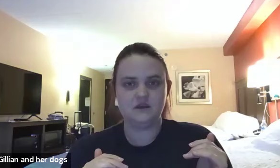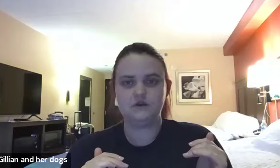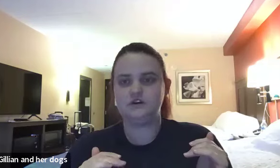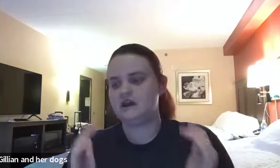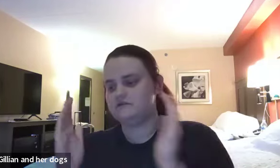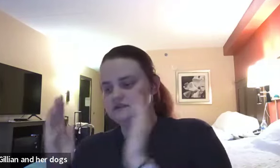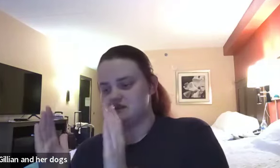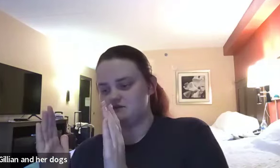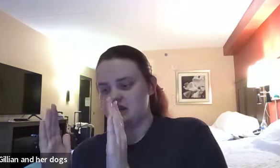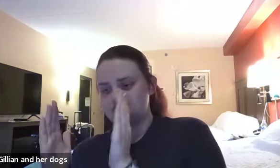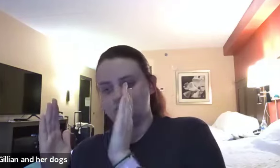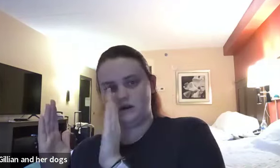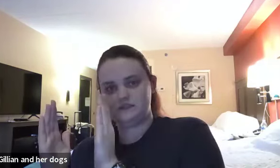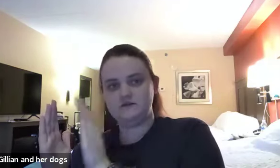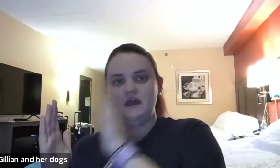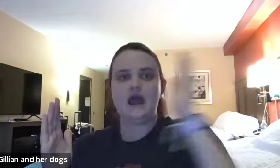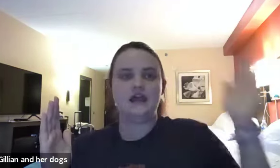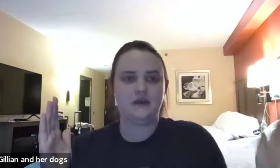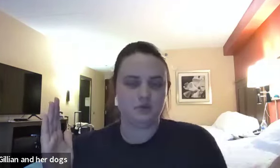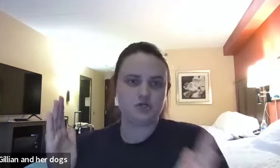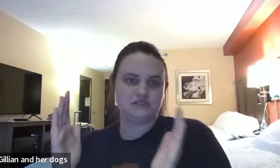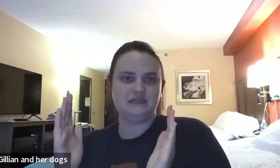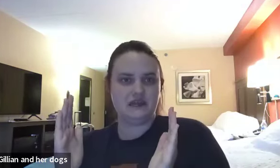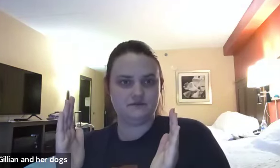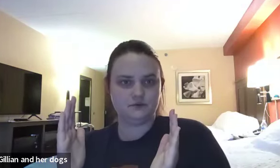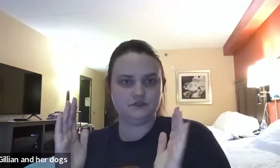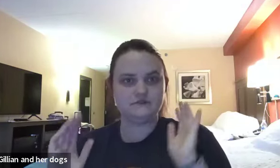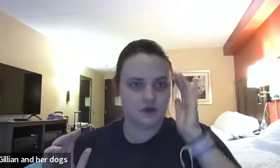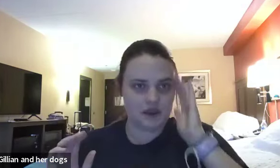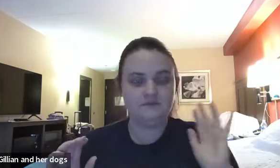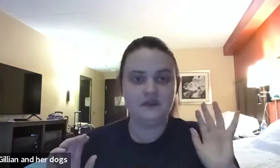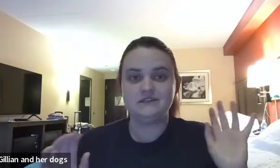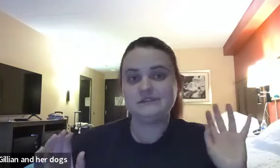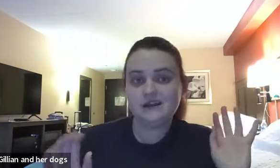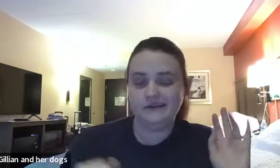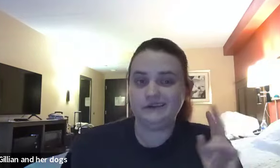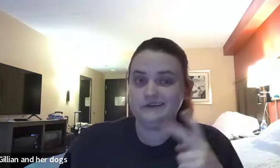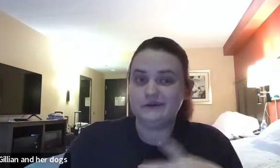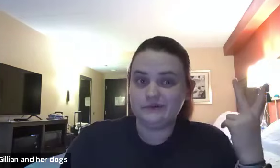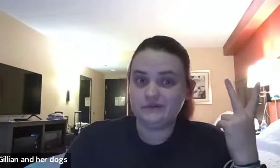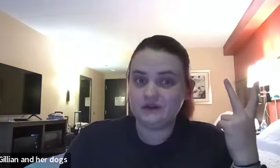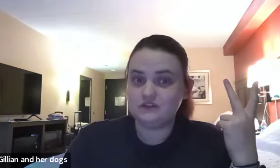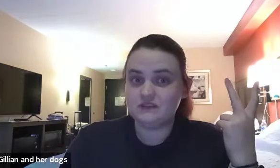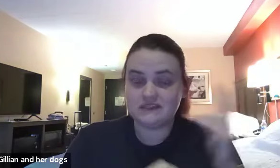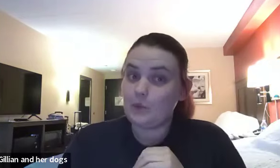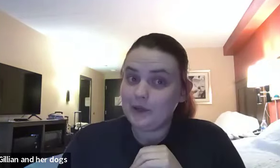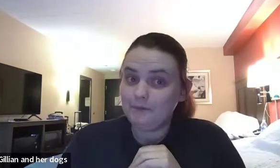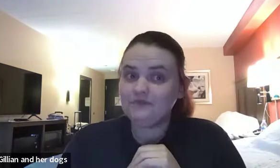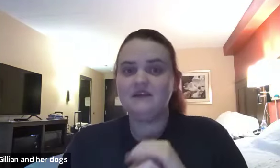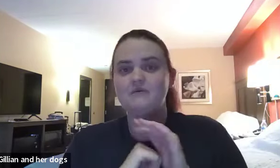where you're going to have this sign for the actual word itself, adding that person in afterwards. Okay. So it's kind of like you get a double, two signs in one, which